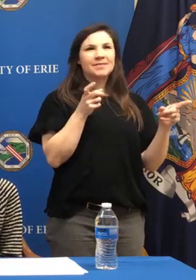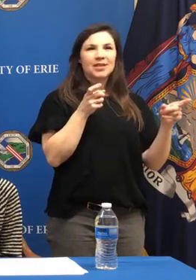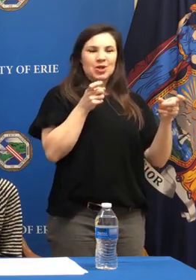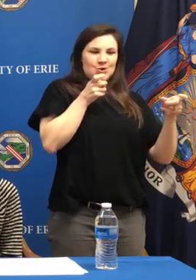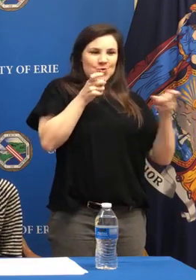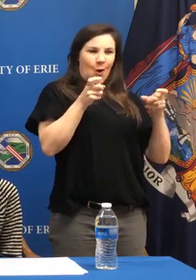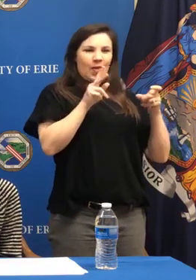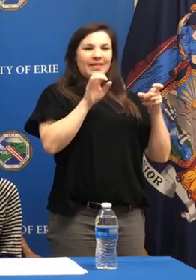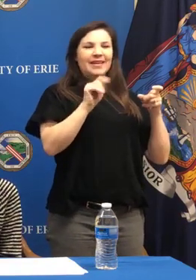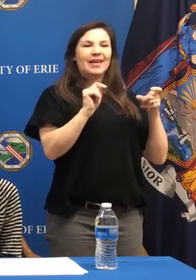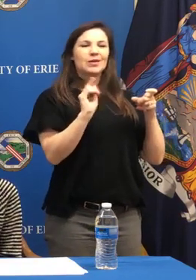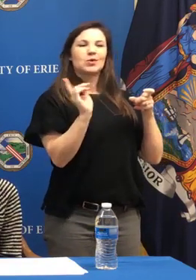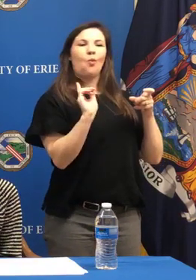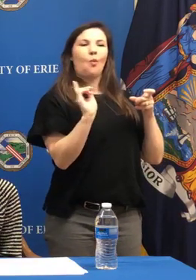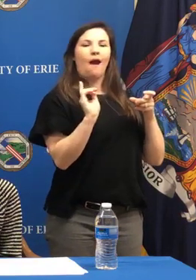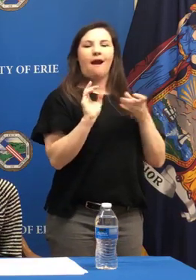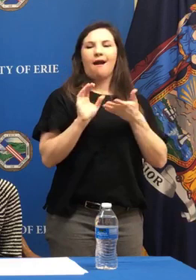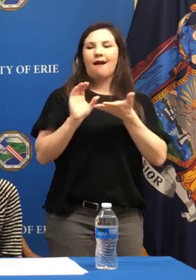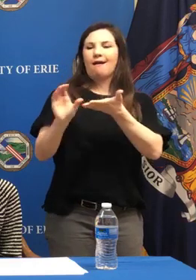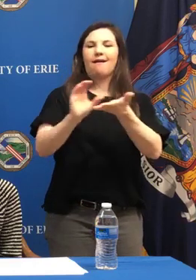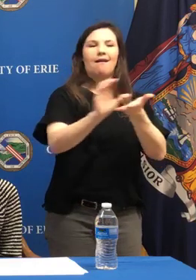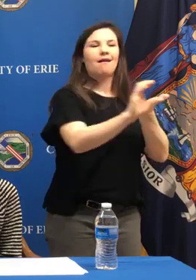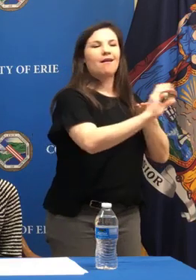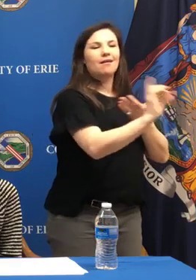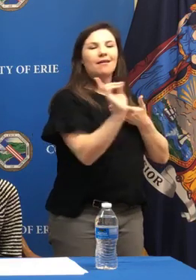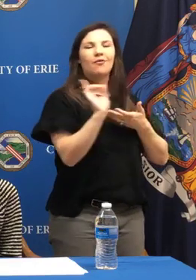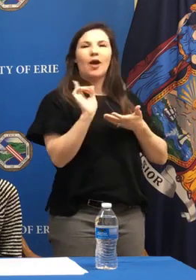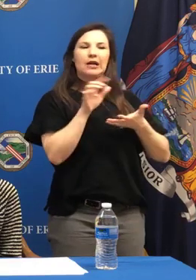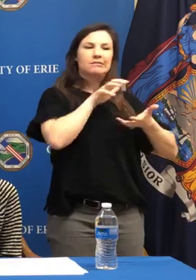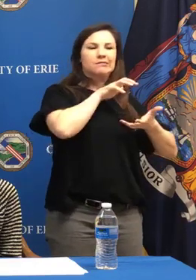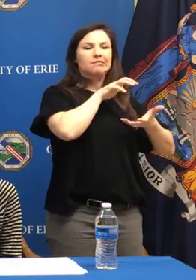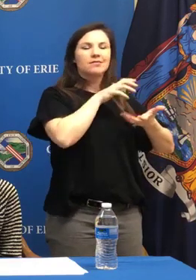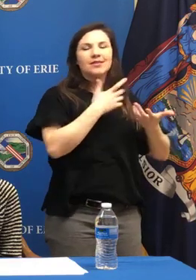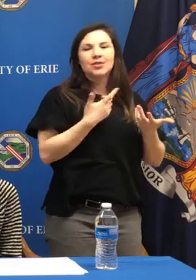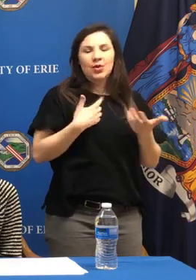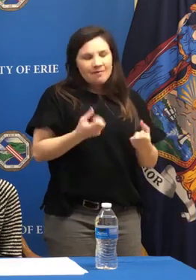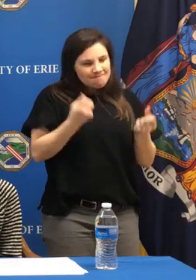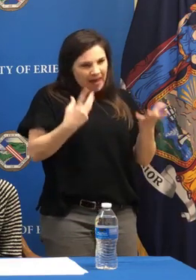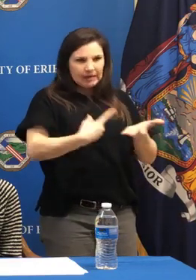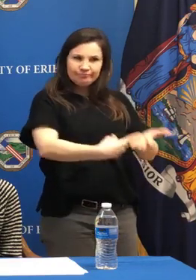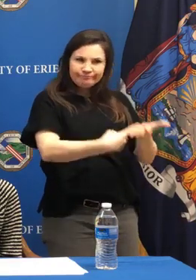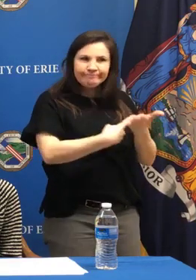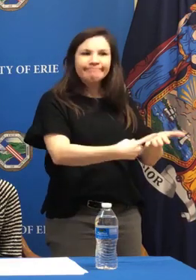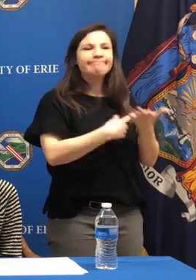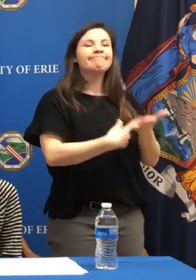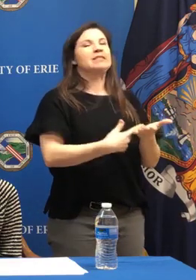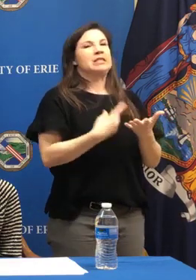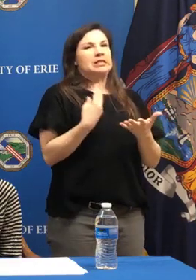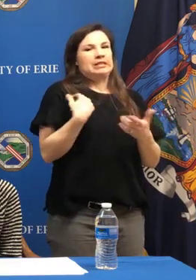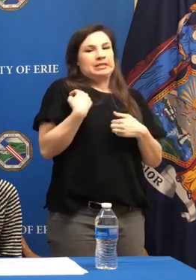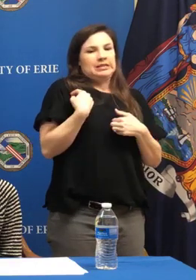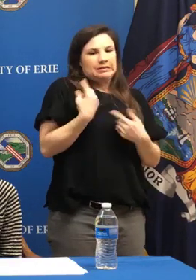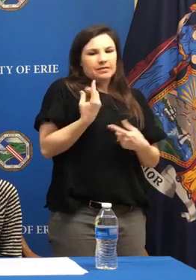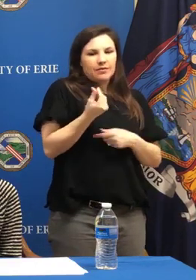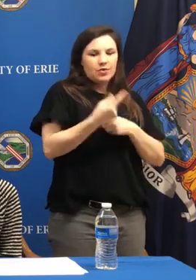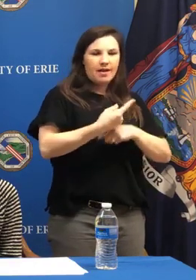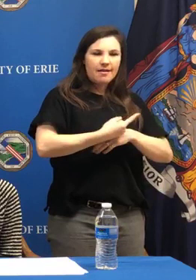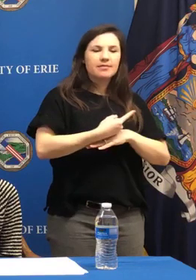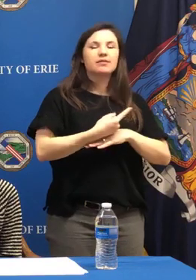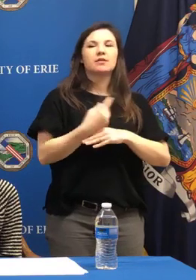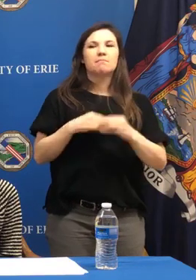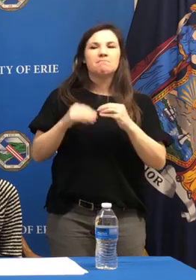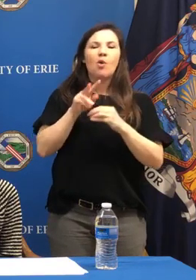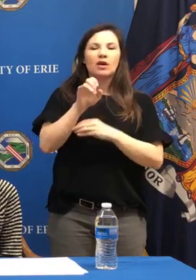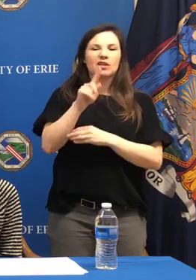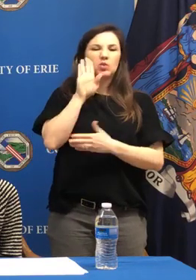kits and their distribution. And we've had multiple conversations over the last few days. We are getting more test